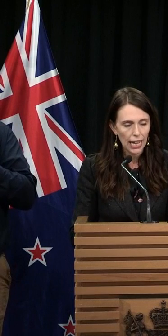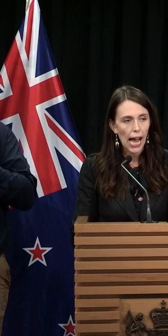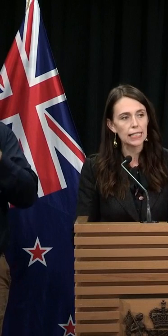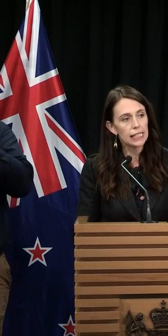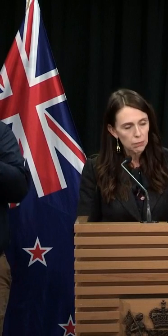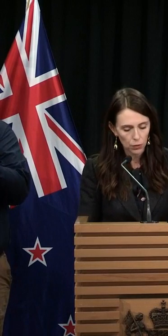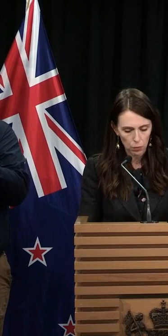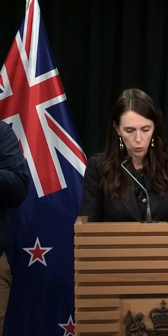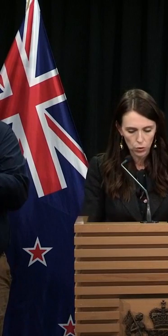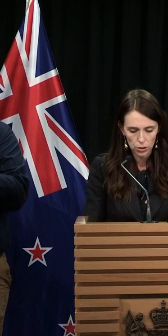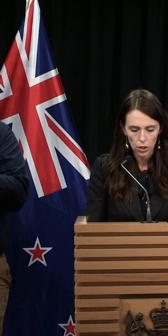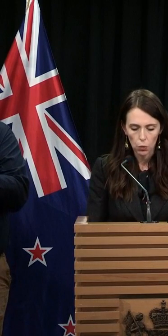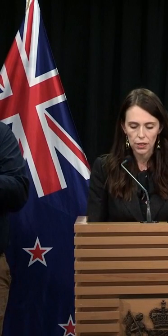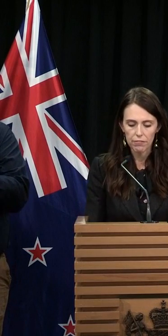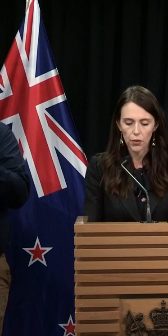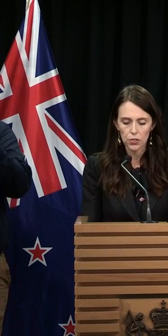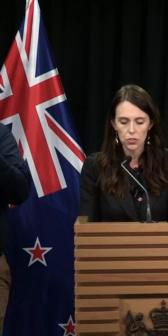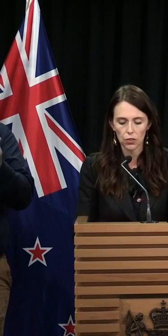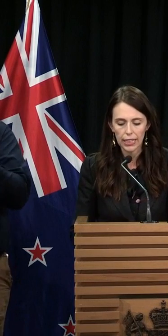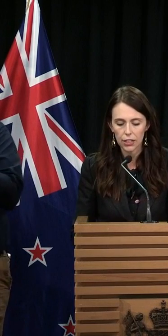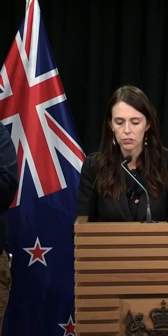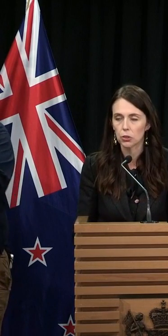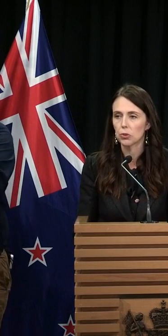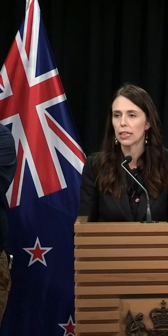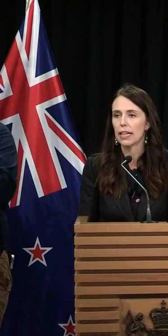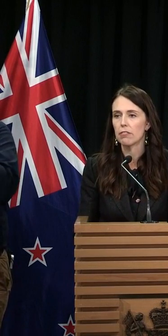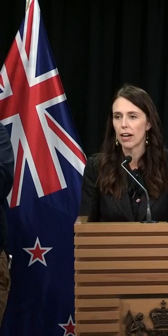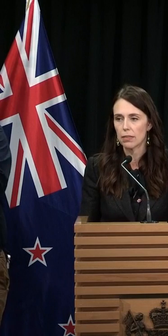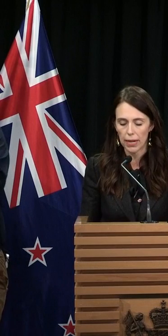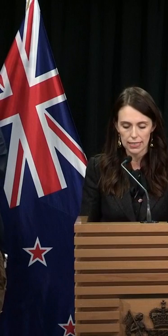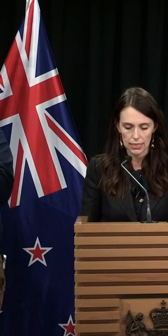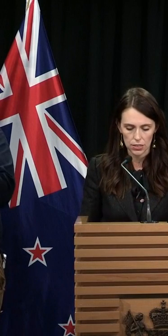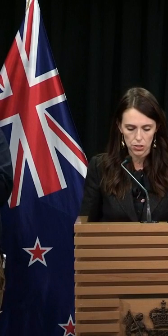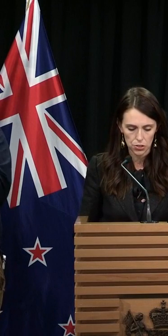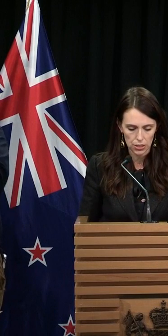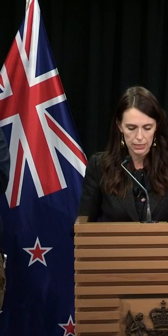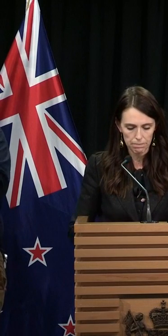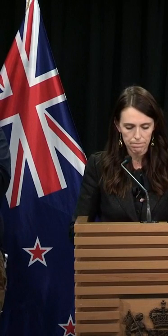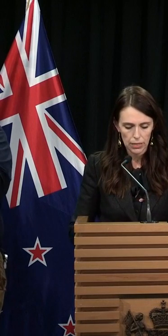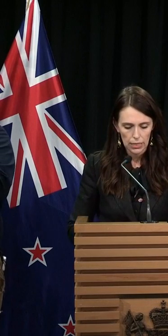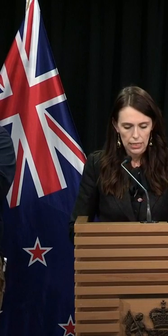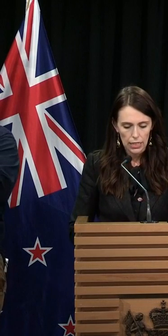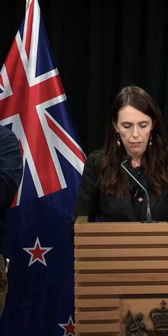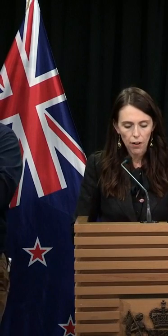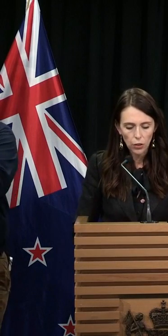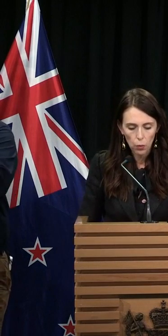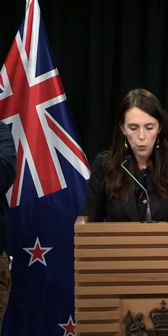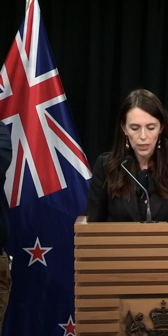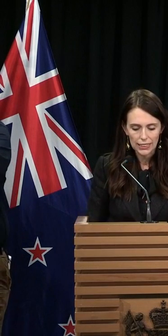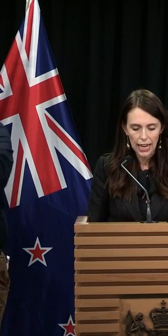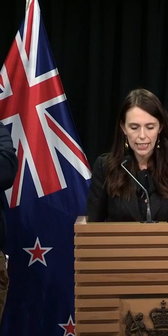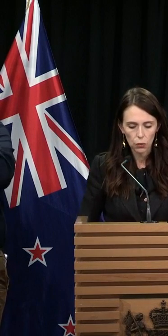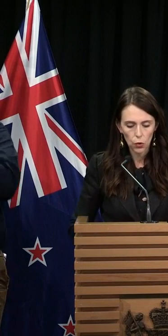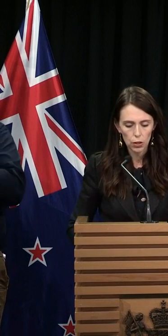2020. A separate report will then focus on the care of children in faith-based institutions. A final